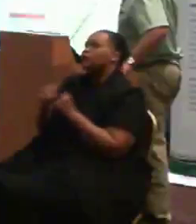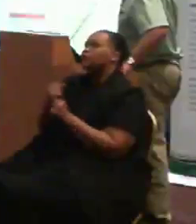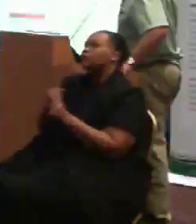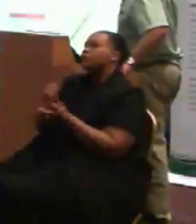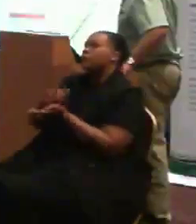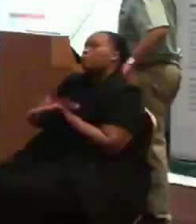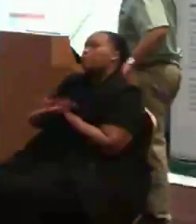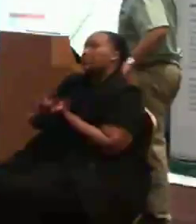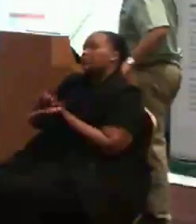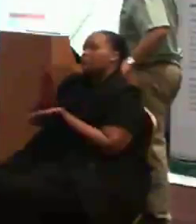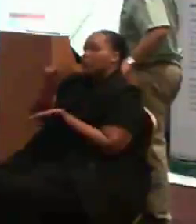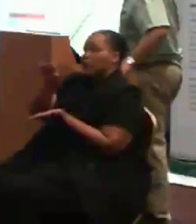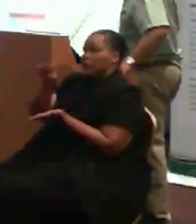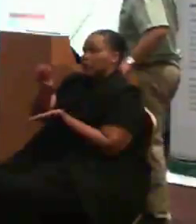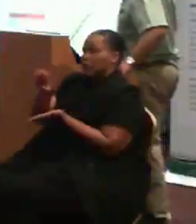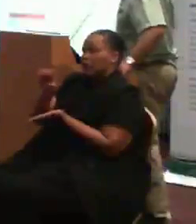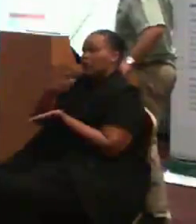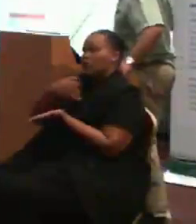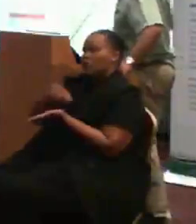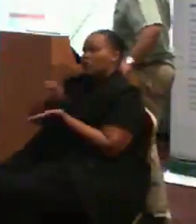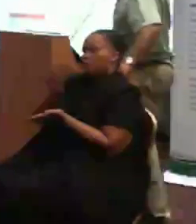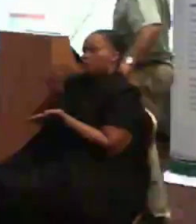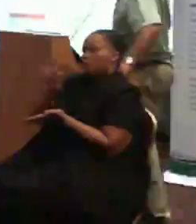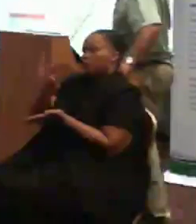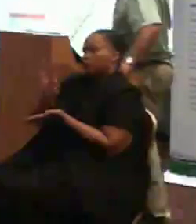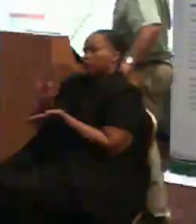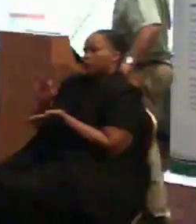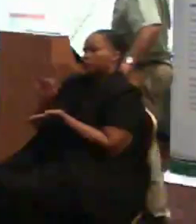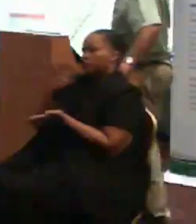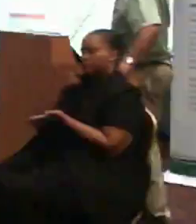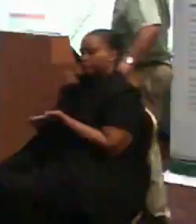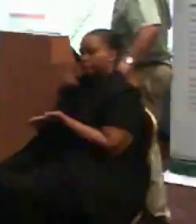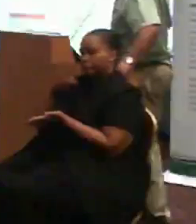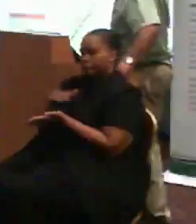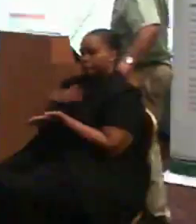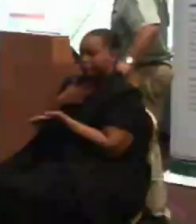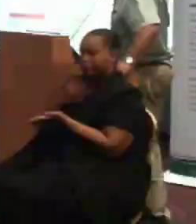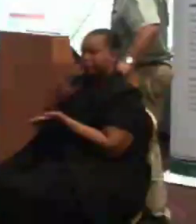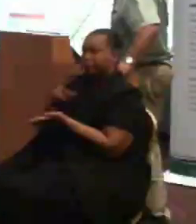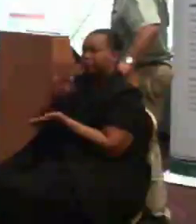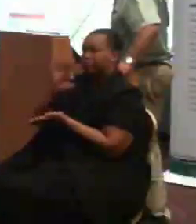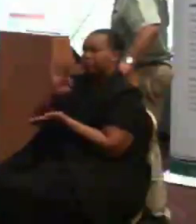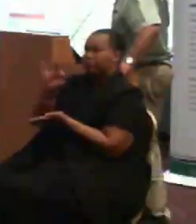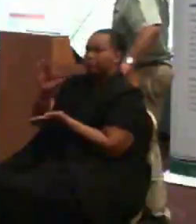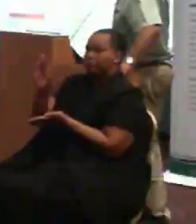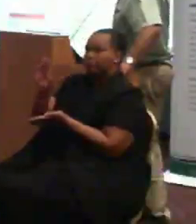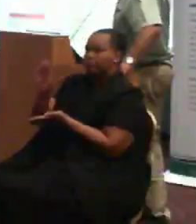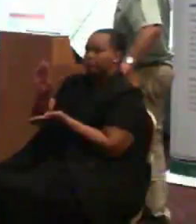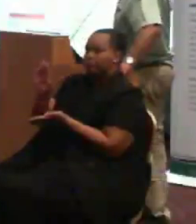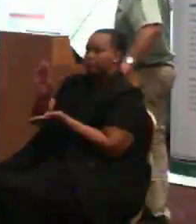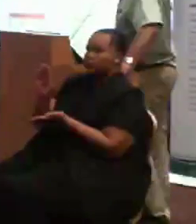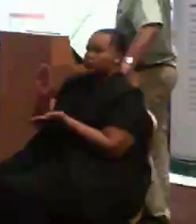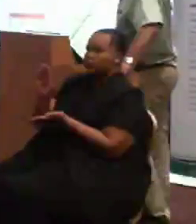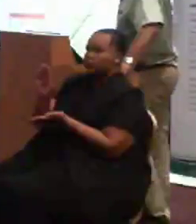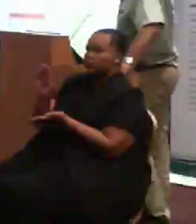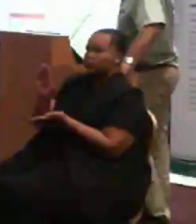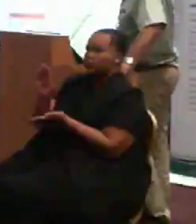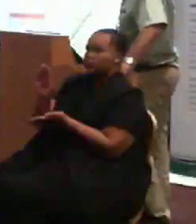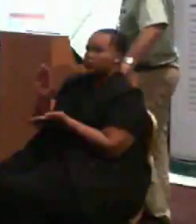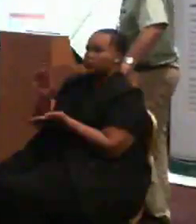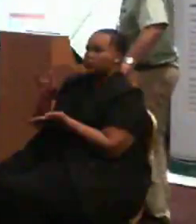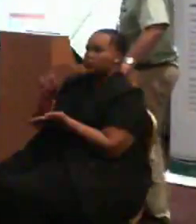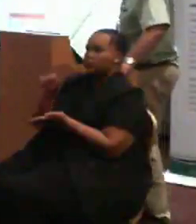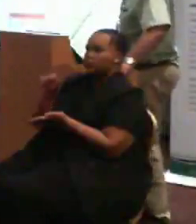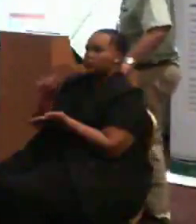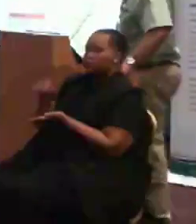to see that that 4% that's granted to make up the 33 billion will only be on this on the